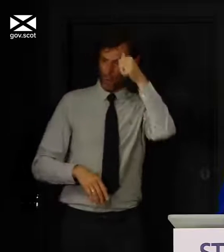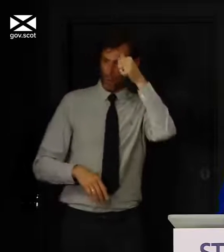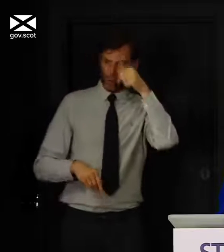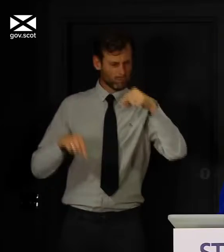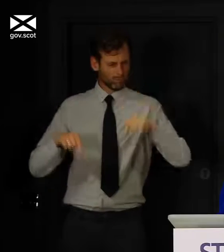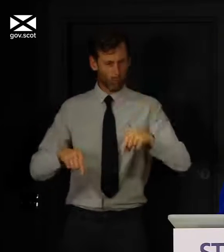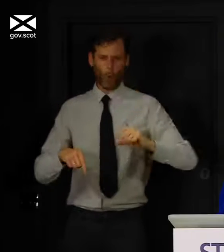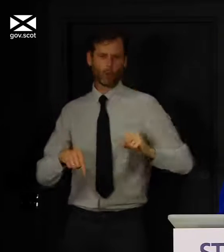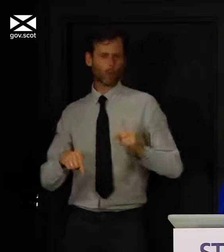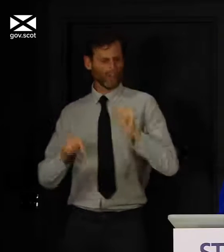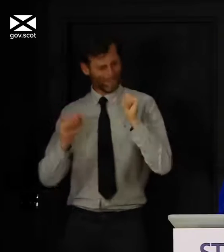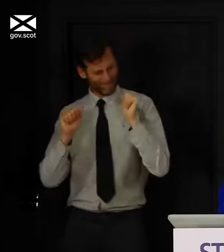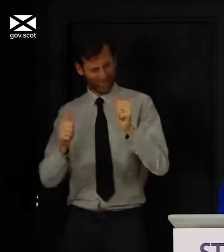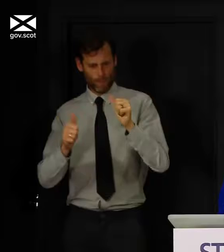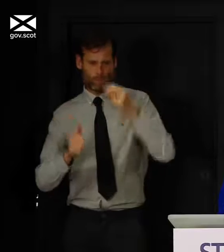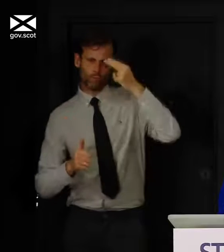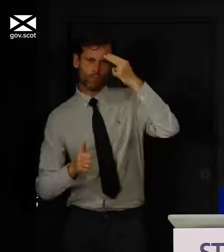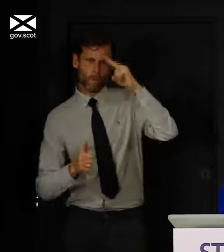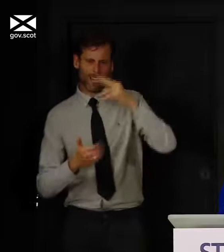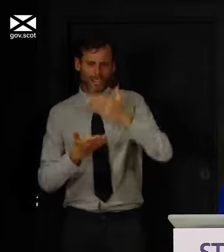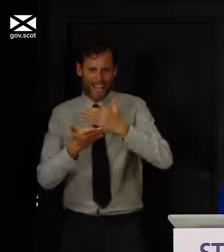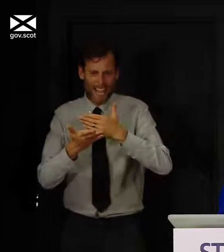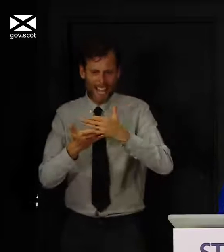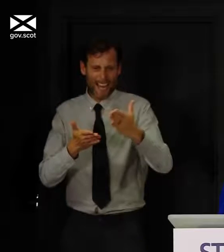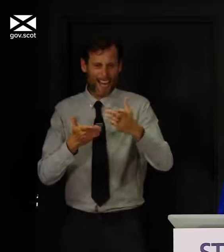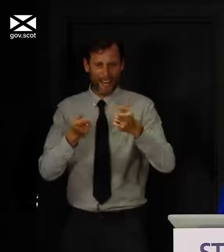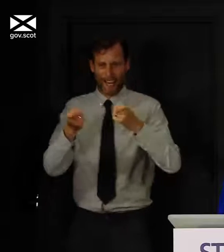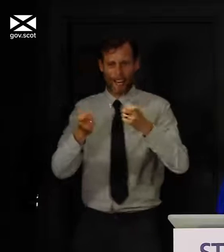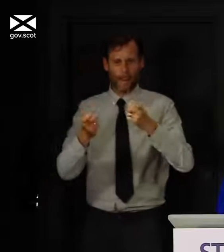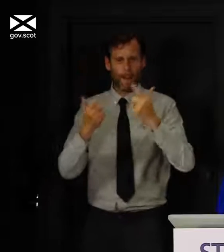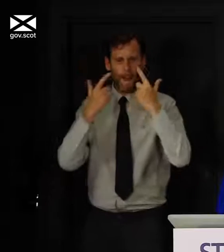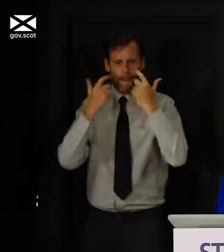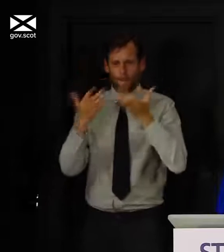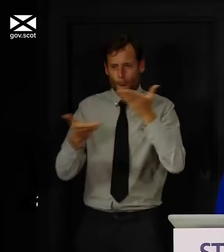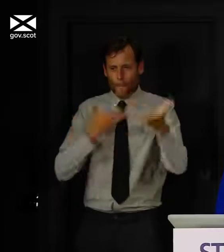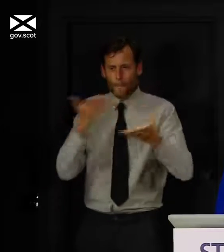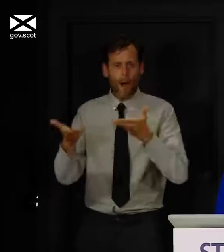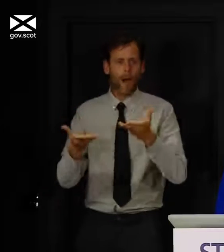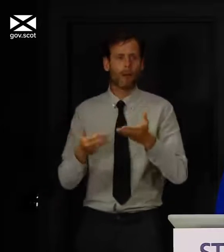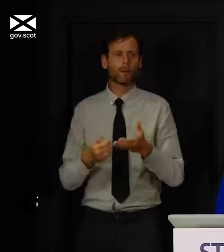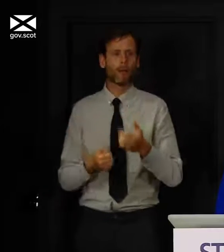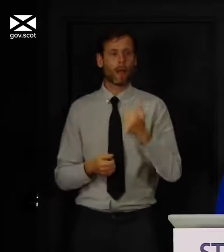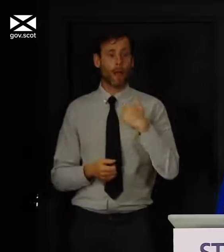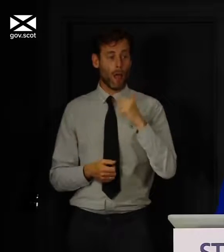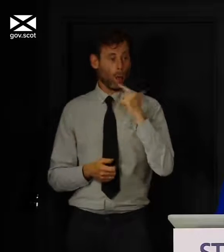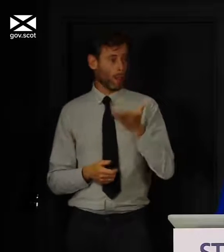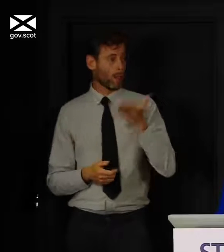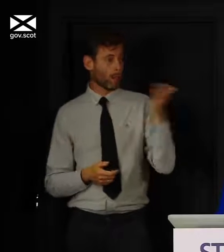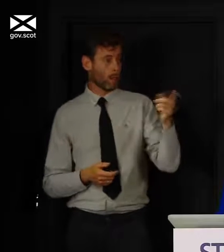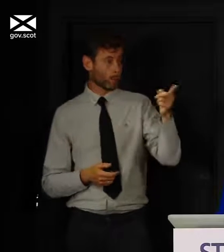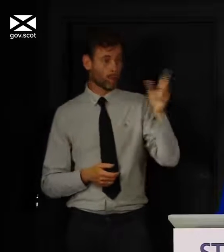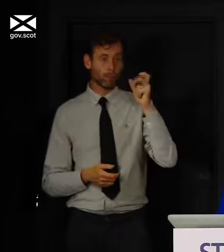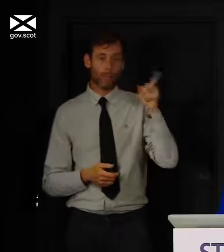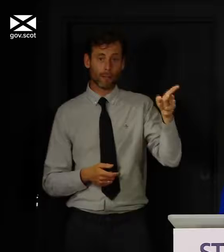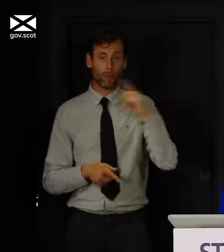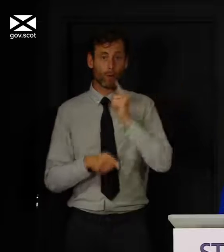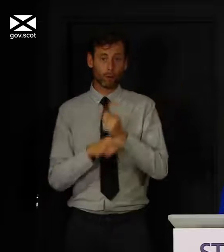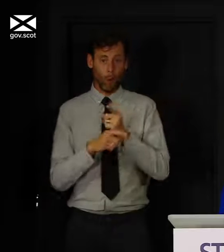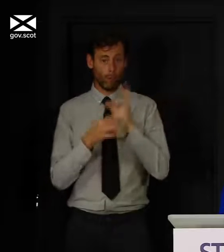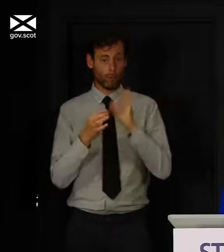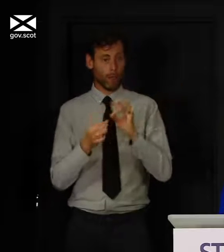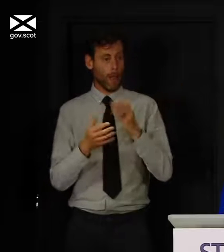pandemic, and it's still there and it's still with us. And as I've said, and I'm going to turn to Professor Leach in a minute to talk a bit more about